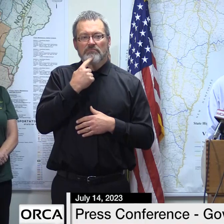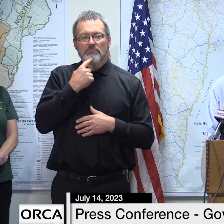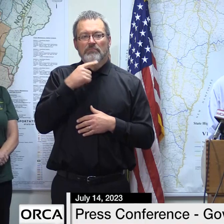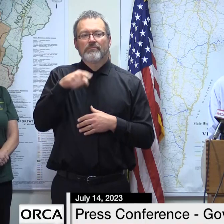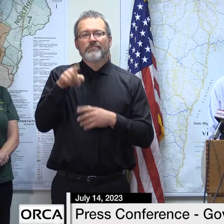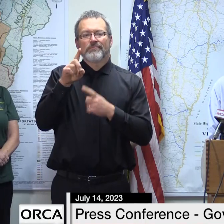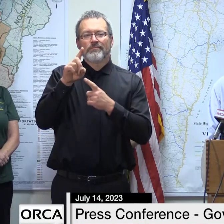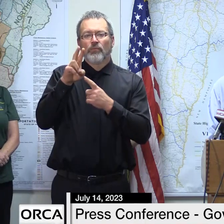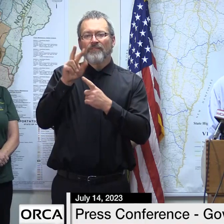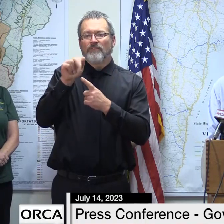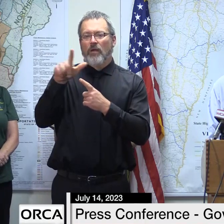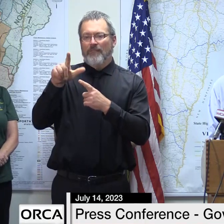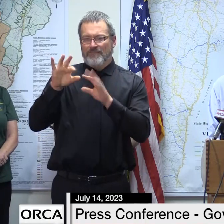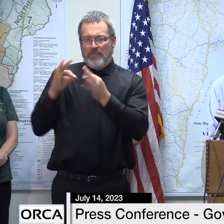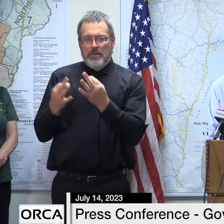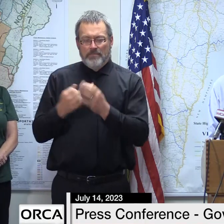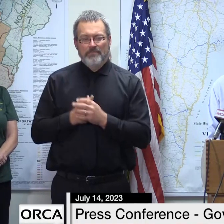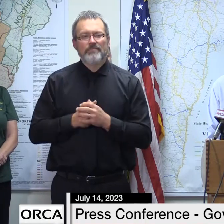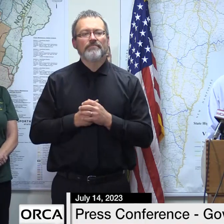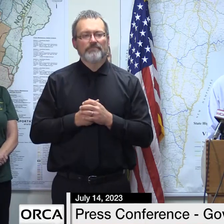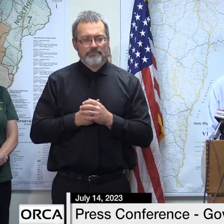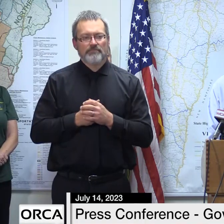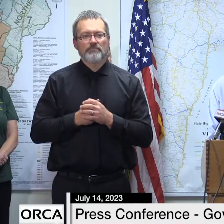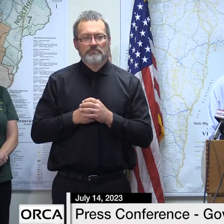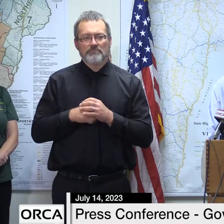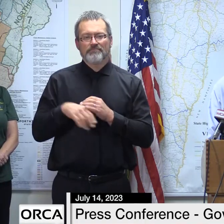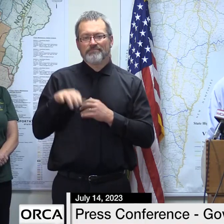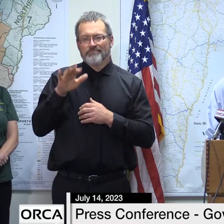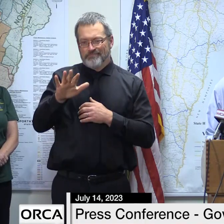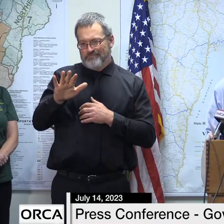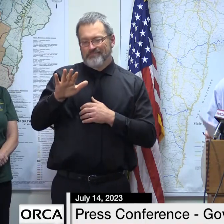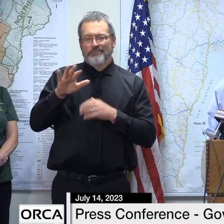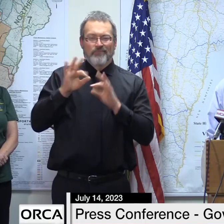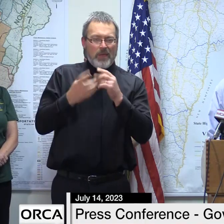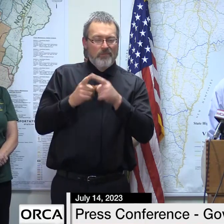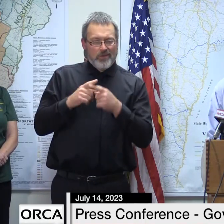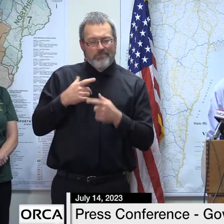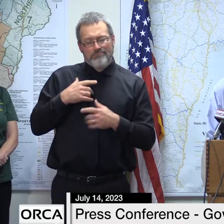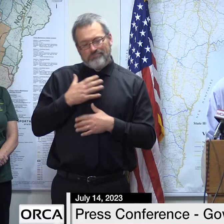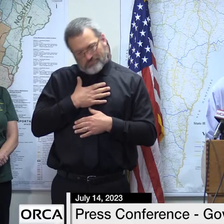friends, and my hometown of Barry for this heartbreaking loss.